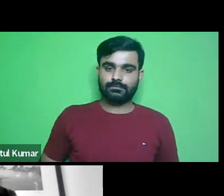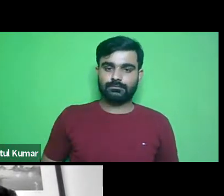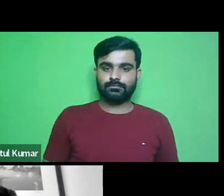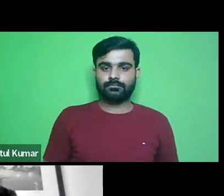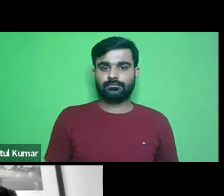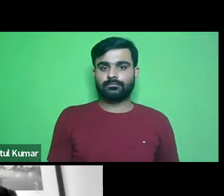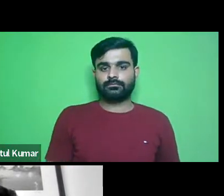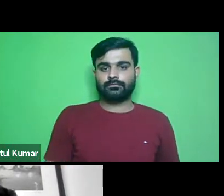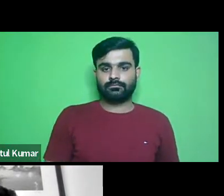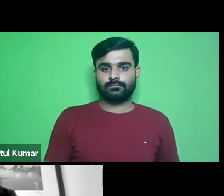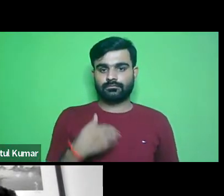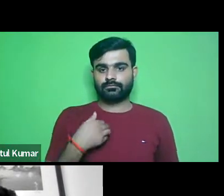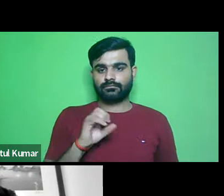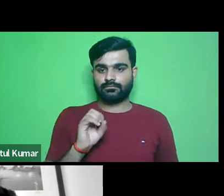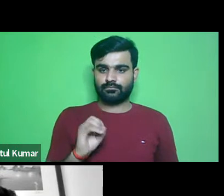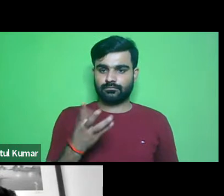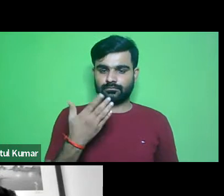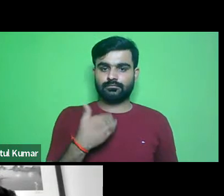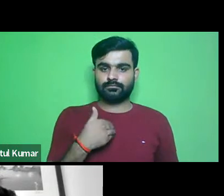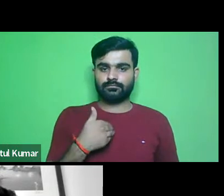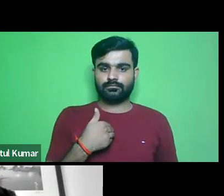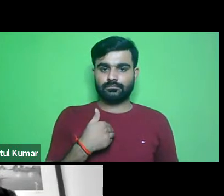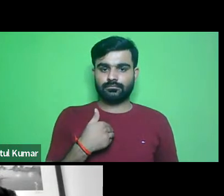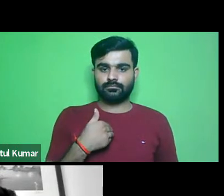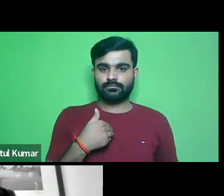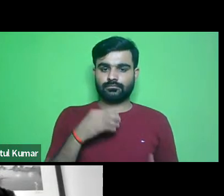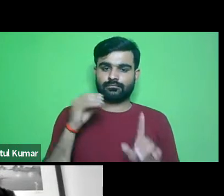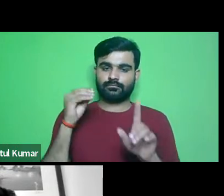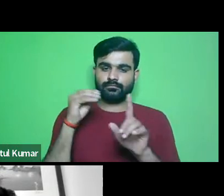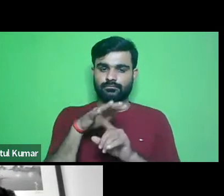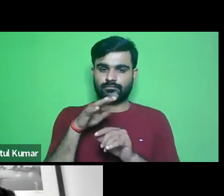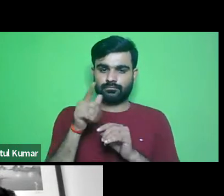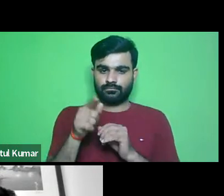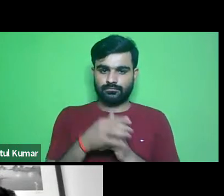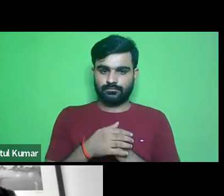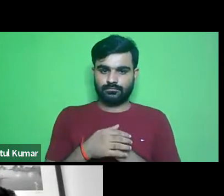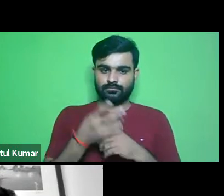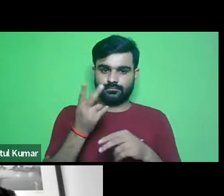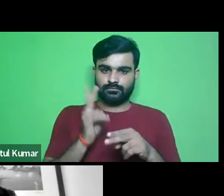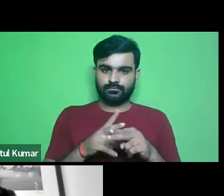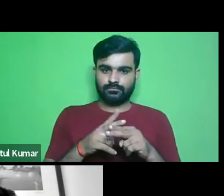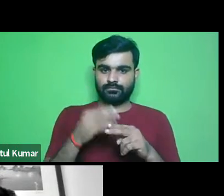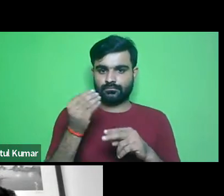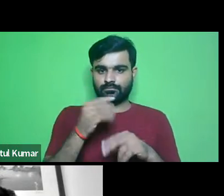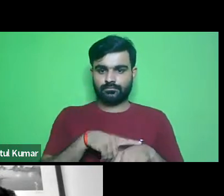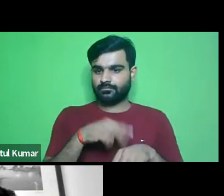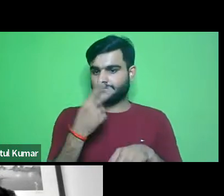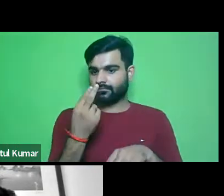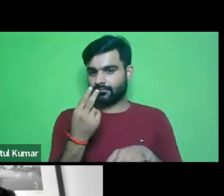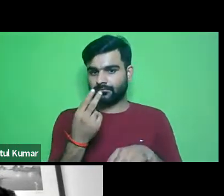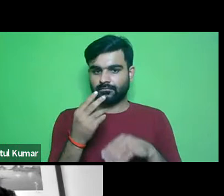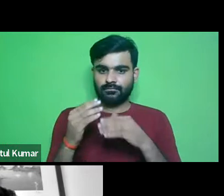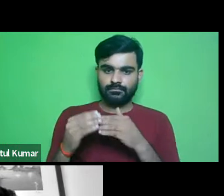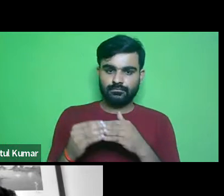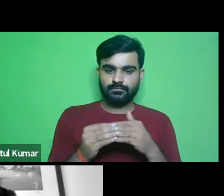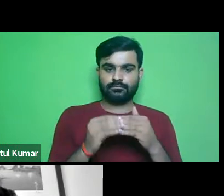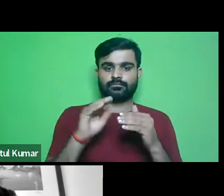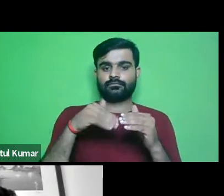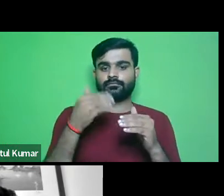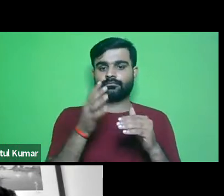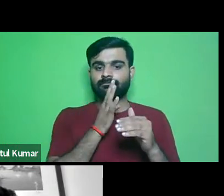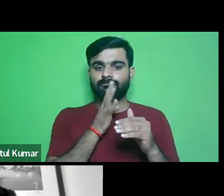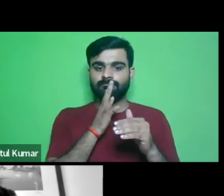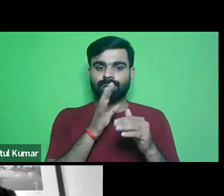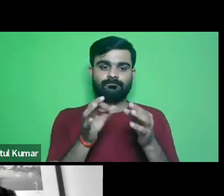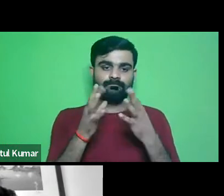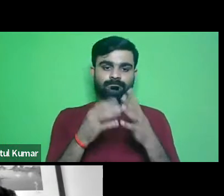I can start because I was reflecting on this as I had a couple of minutes as Dhruv and Udbhav were speaking on the previous